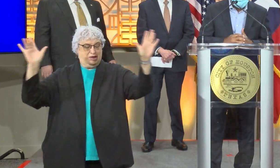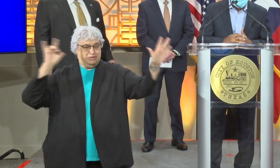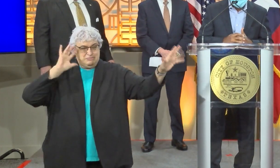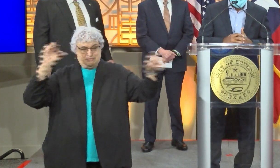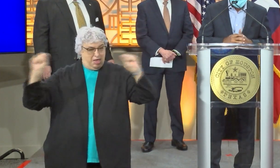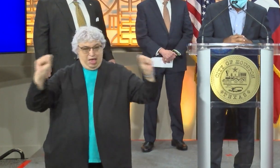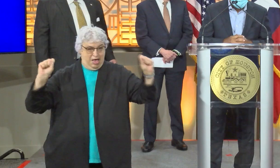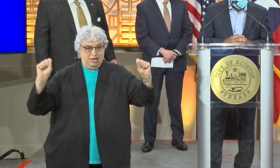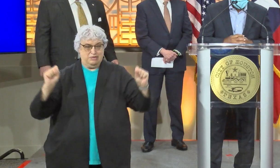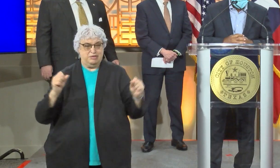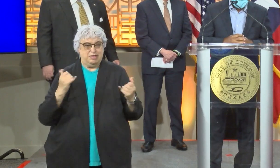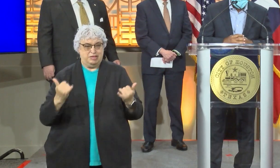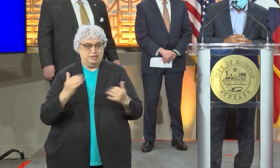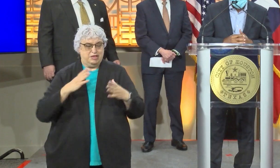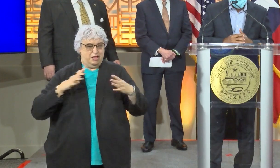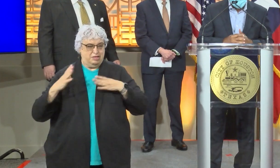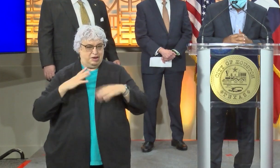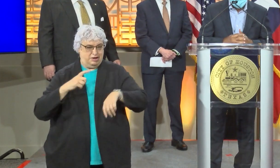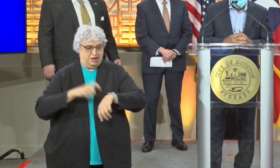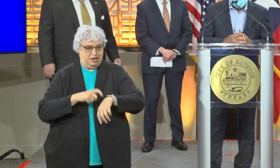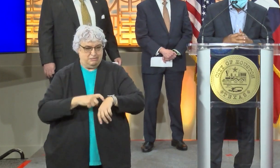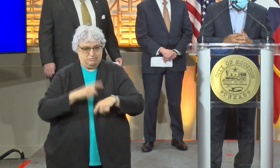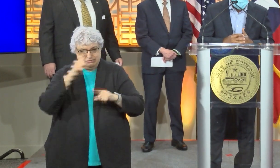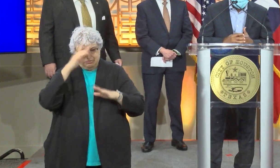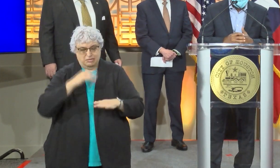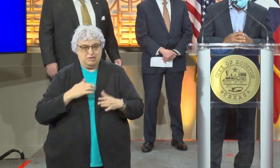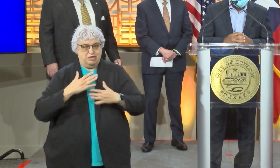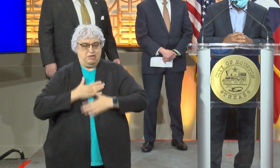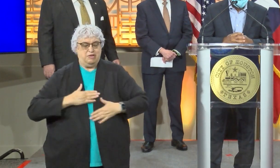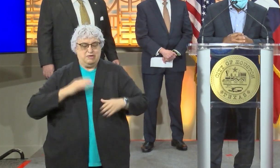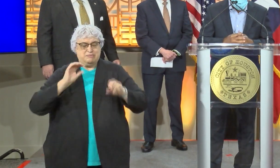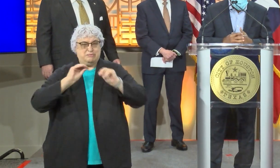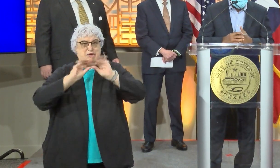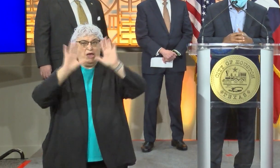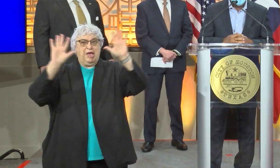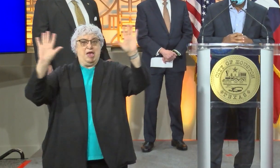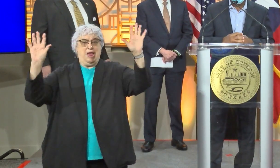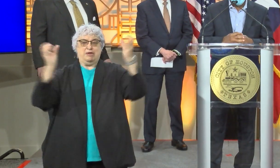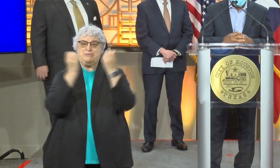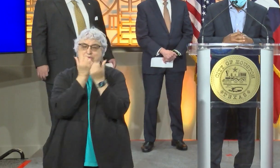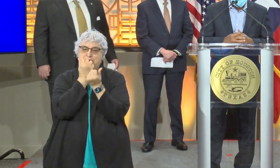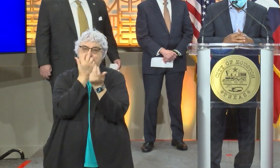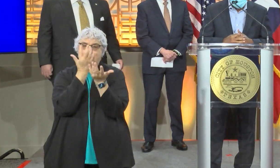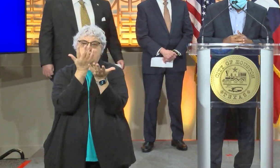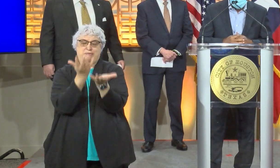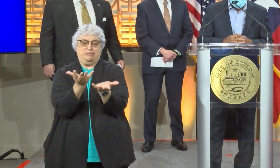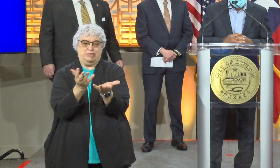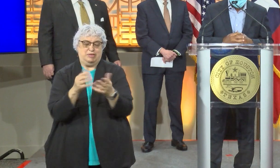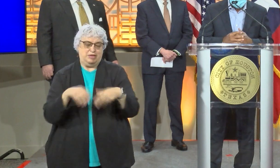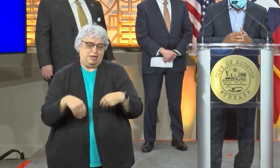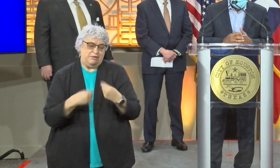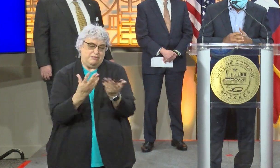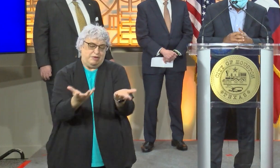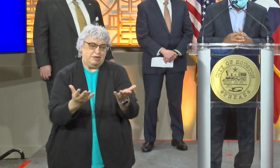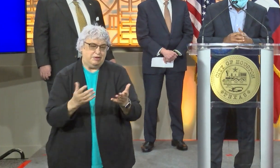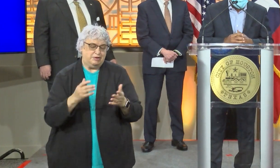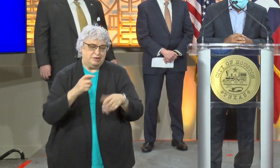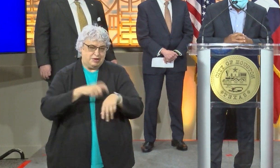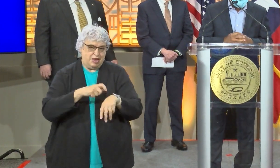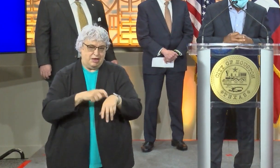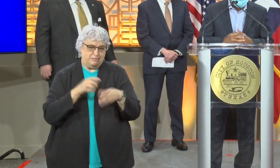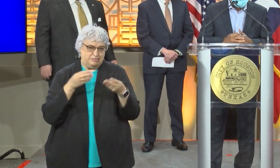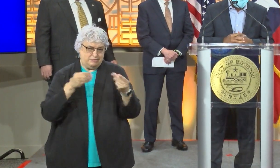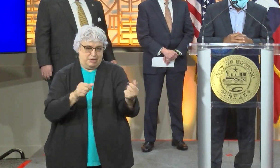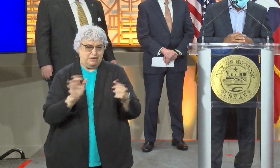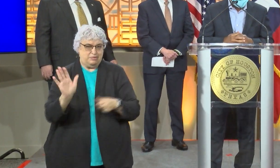this holiday season. And I hope you all enjoy the bright lights and warmth that they bring. Spend time with your